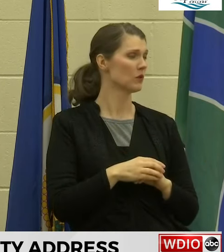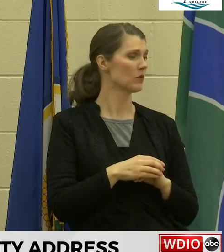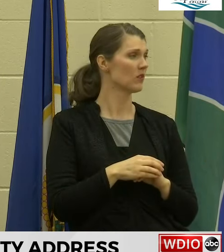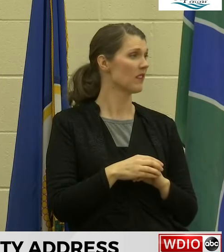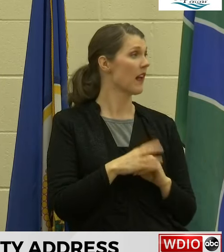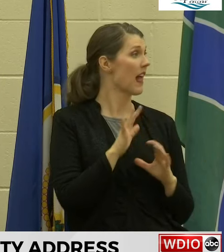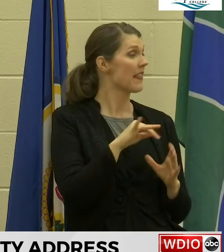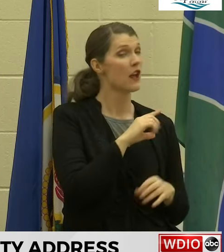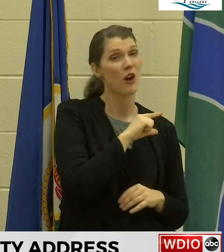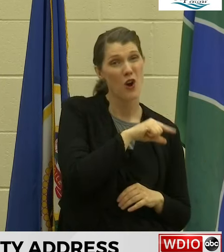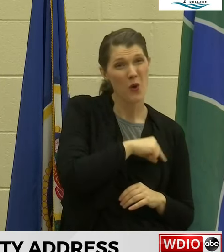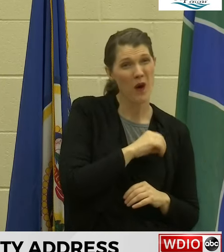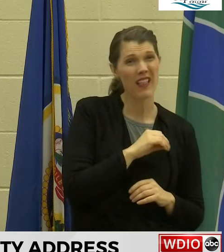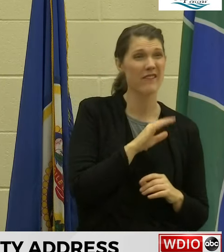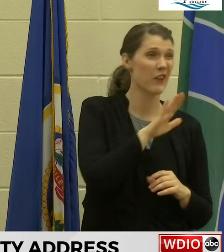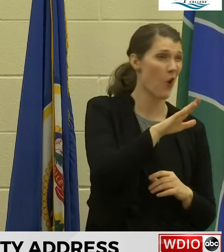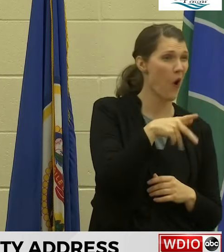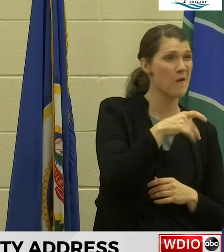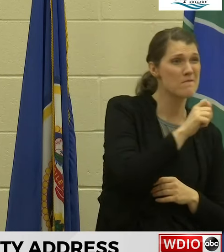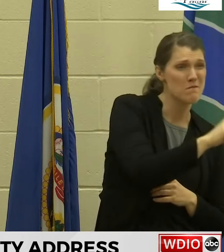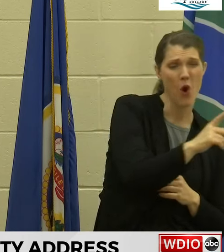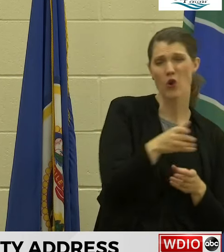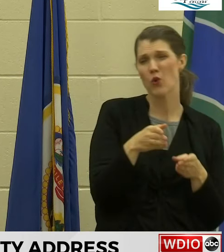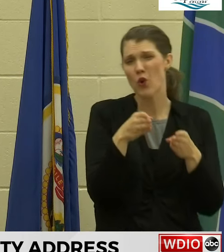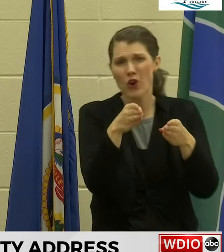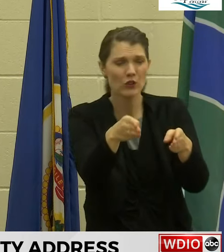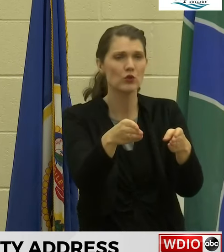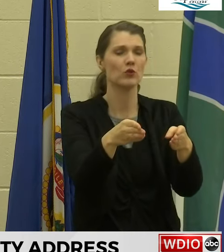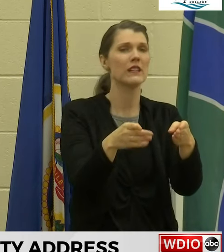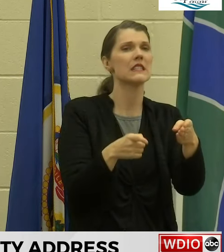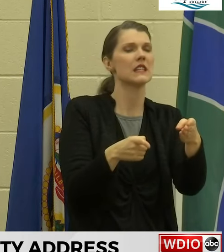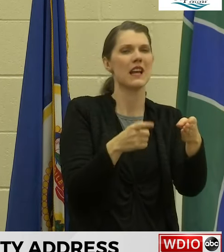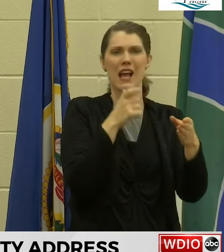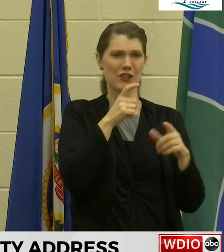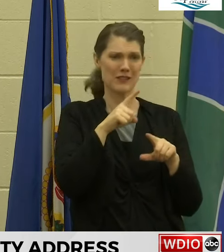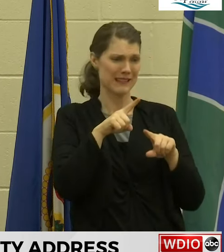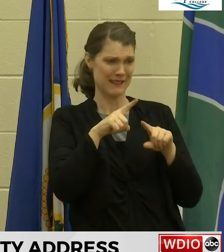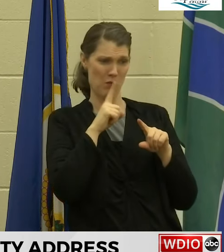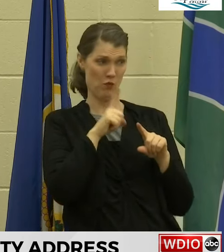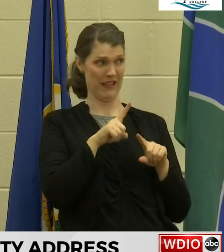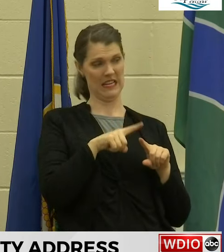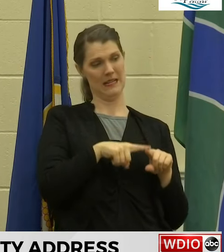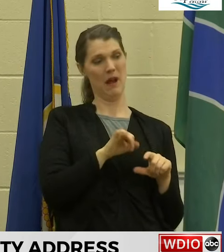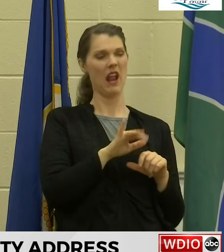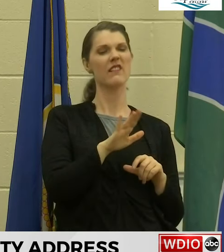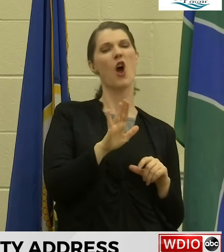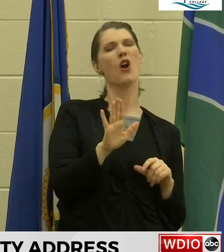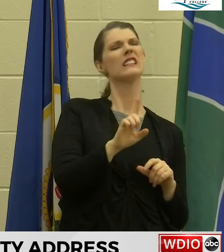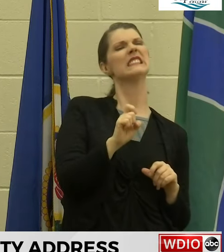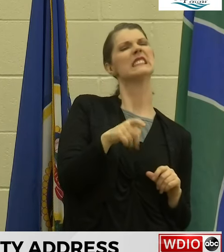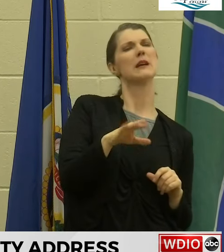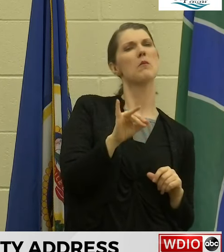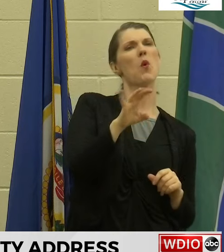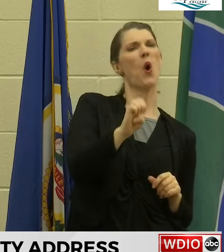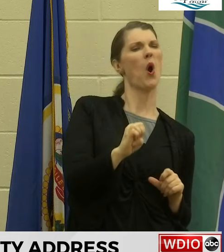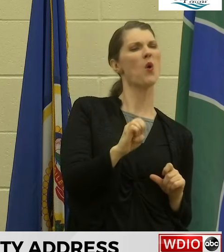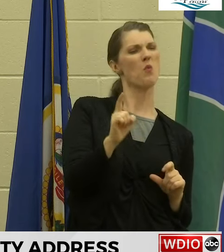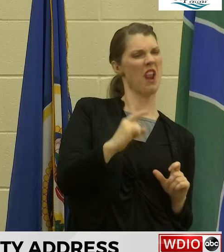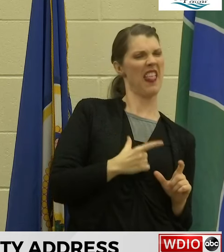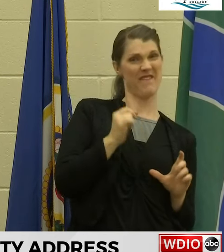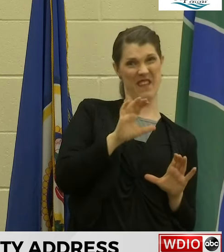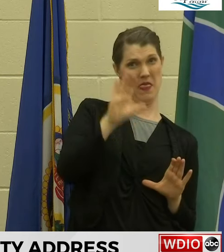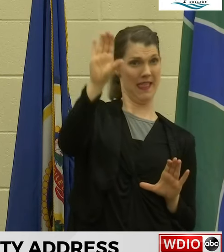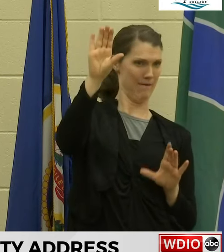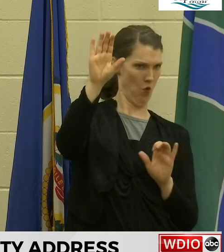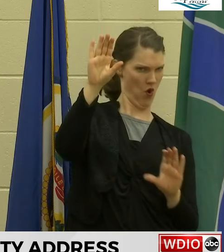The quality of your parks or your streets shouldn't be determined by your zip code. Your safety and security